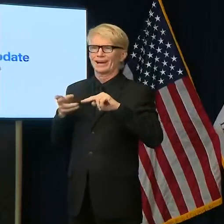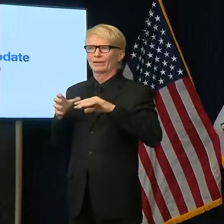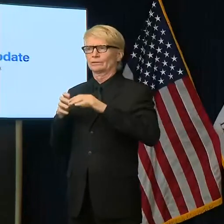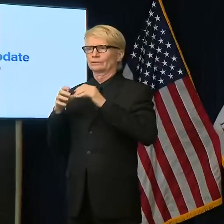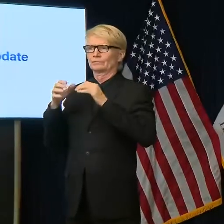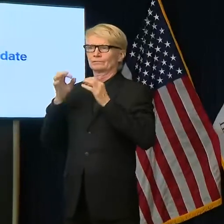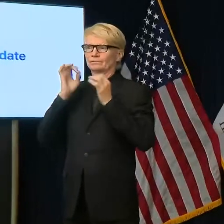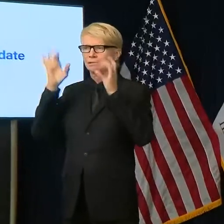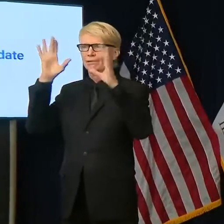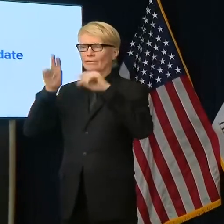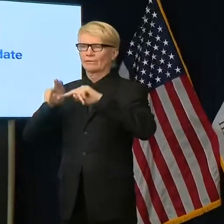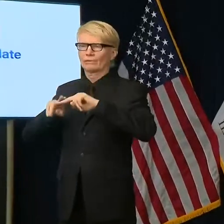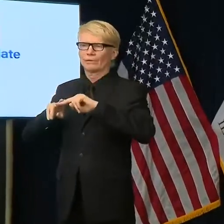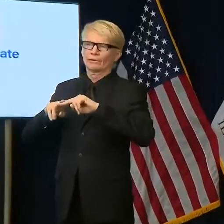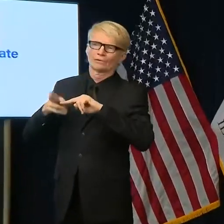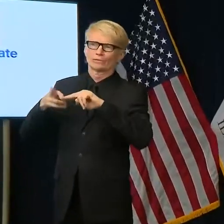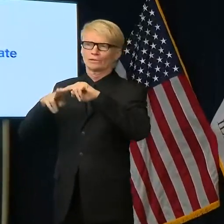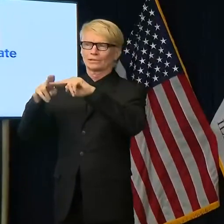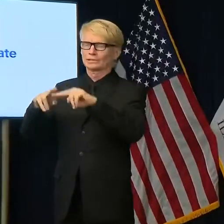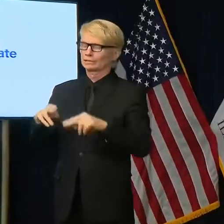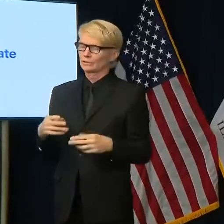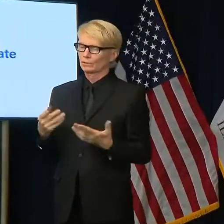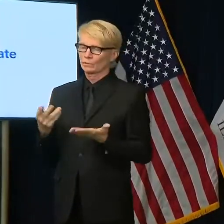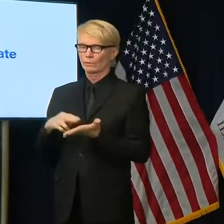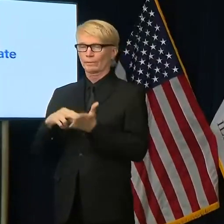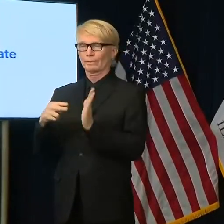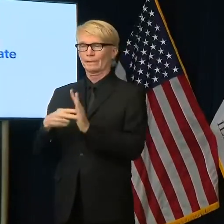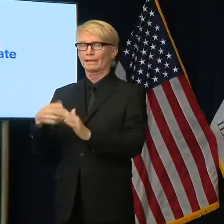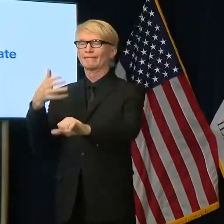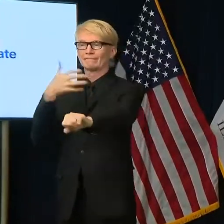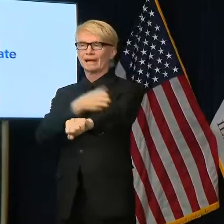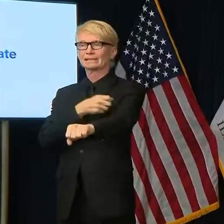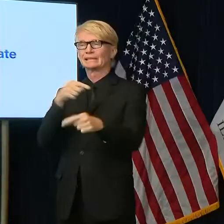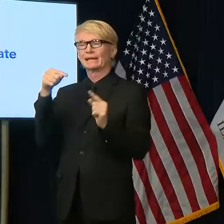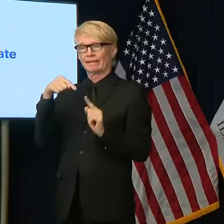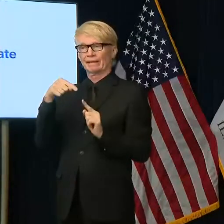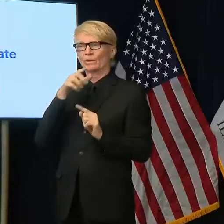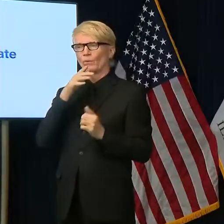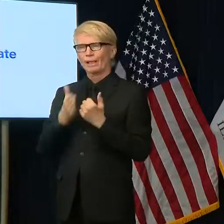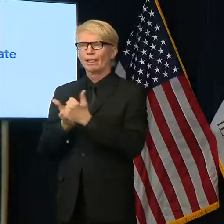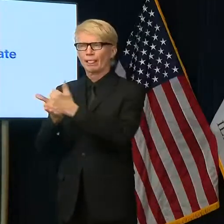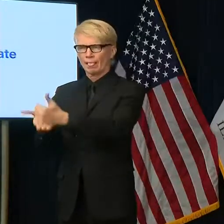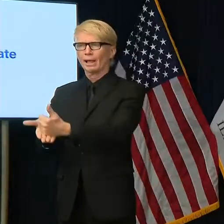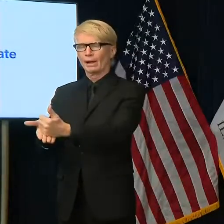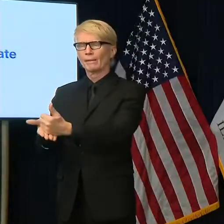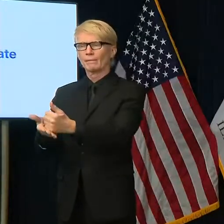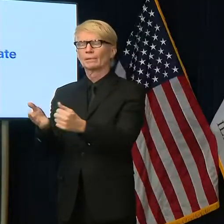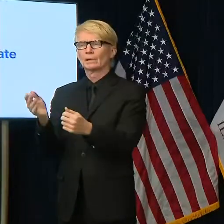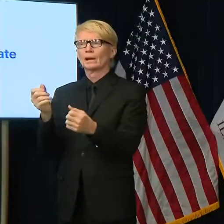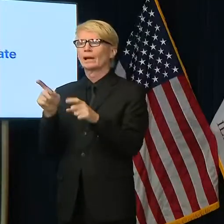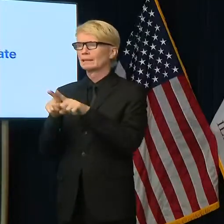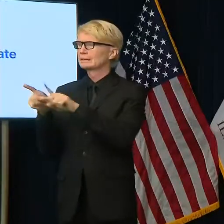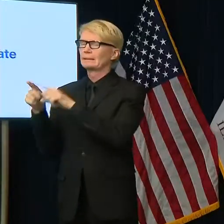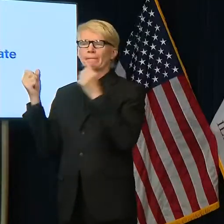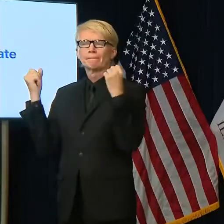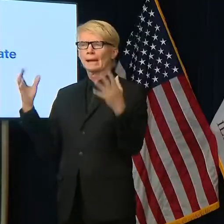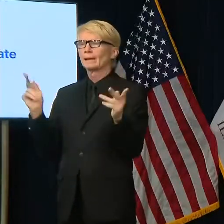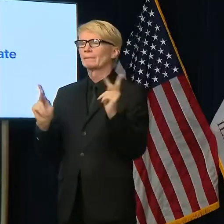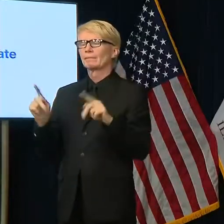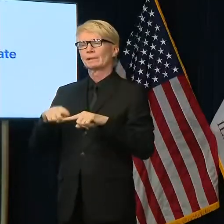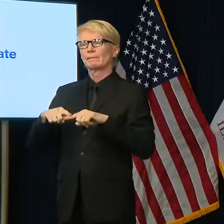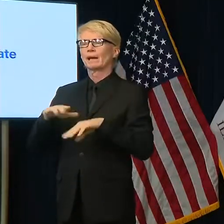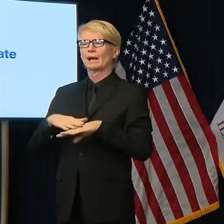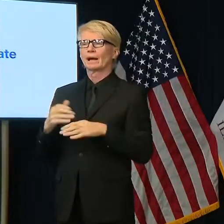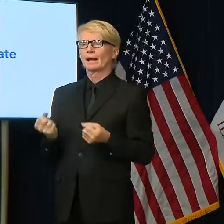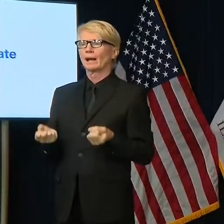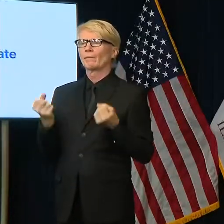light, or the light at the end of the tunnel, is the vaccine, and getting as many people vaccinated as will be vaccinated based on the supply.